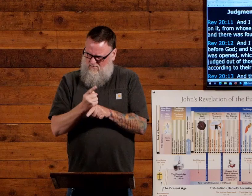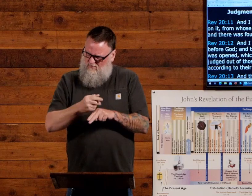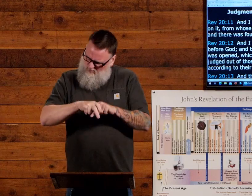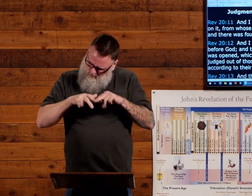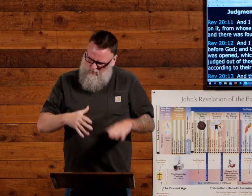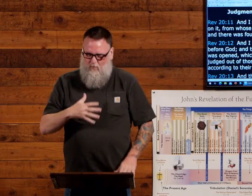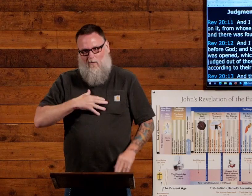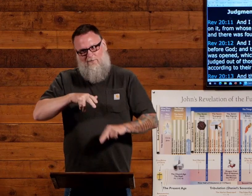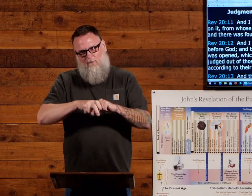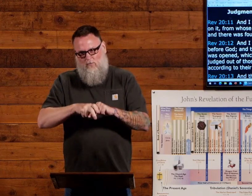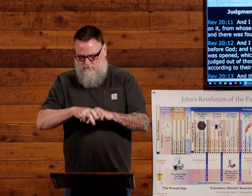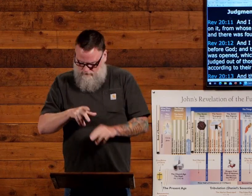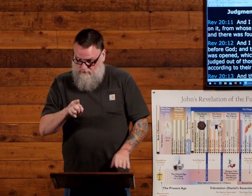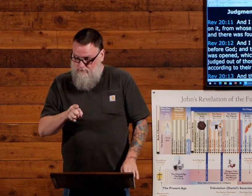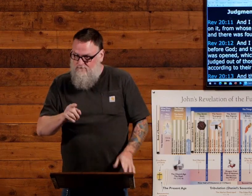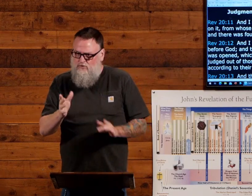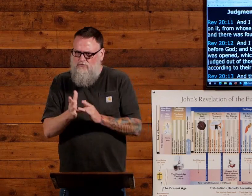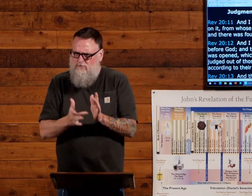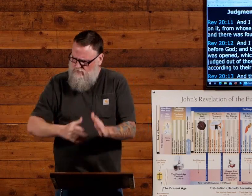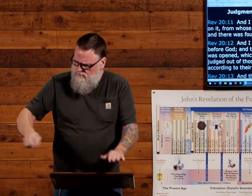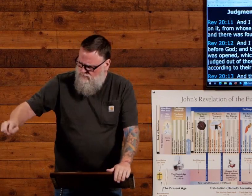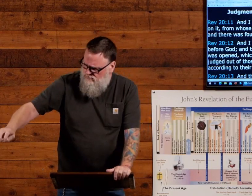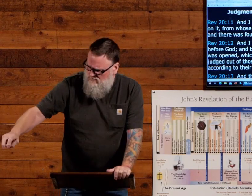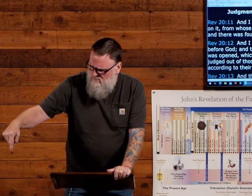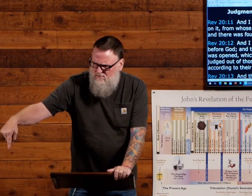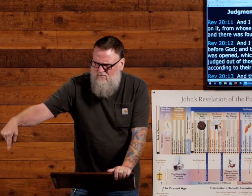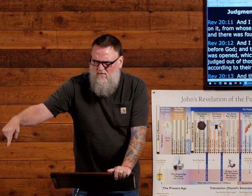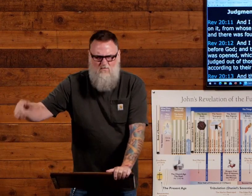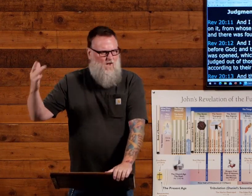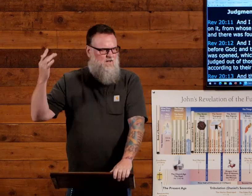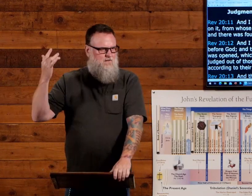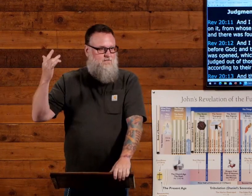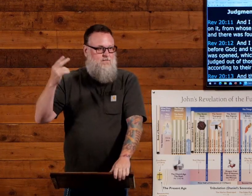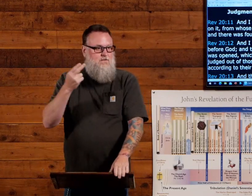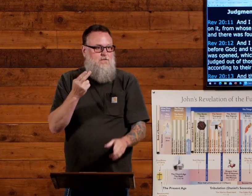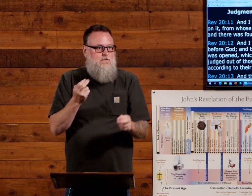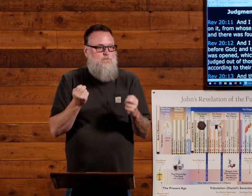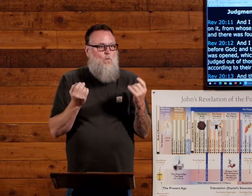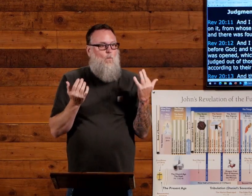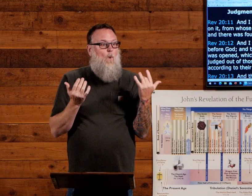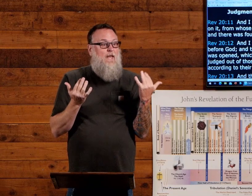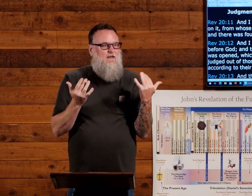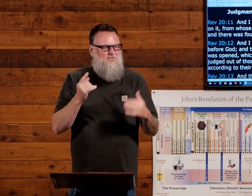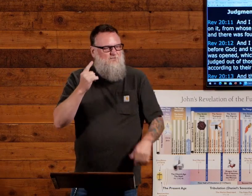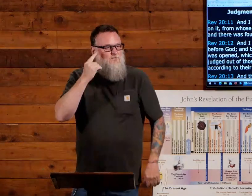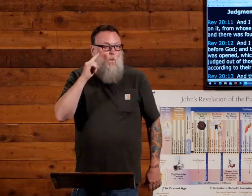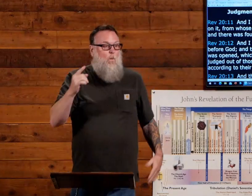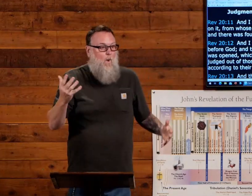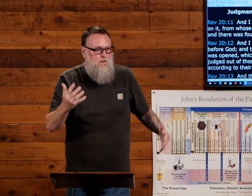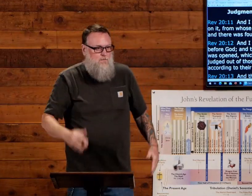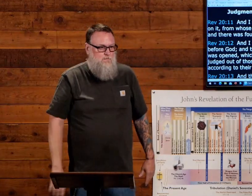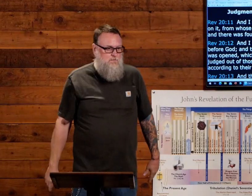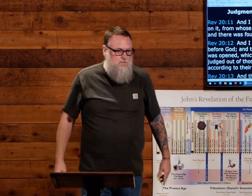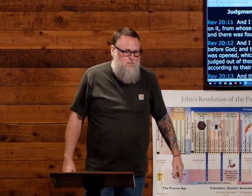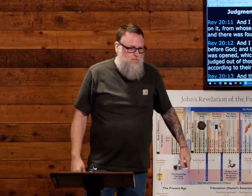God is on a throne, right, at that time, at this time. Jesus is on our right hand. He is waiting.